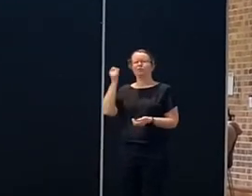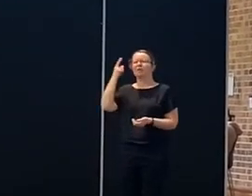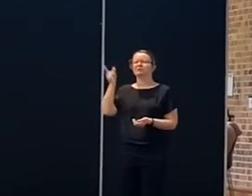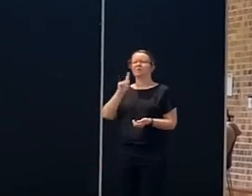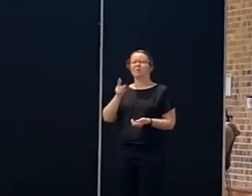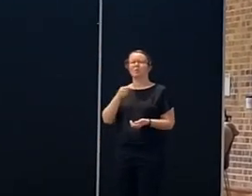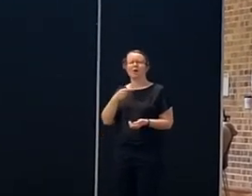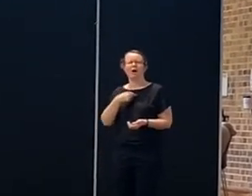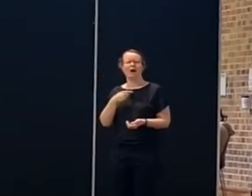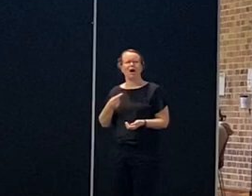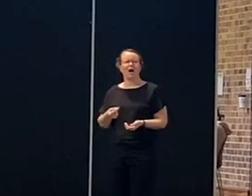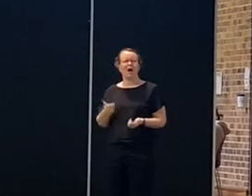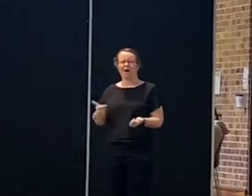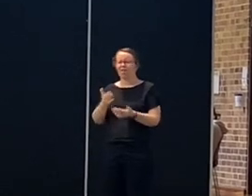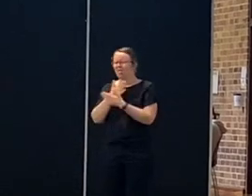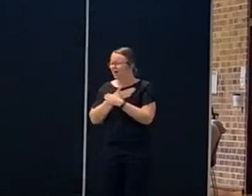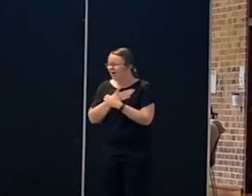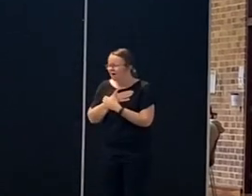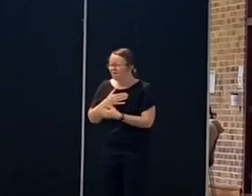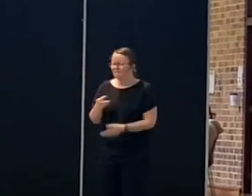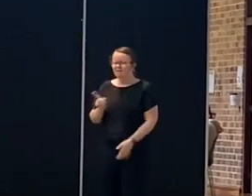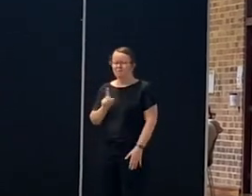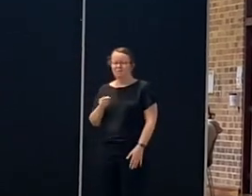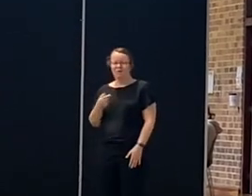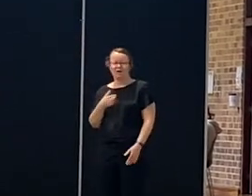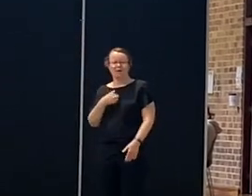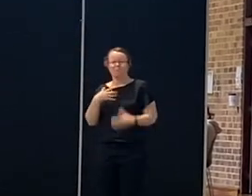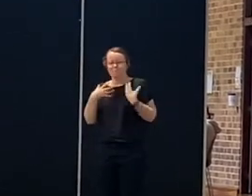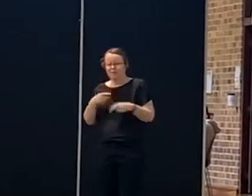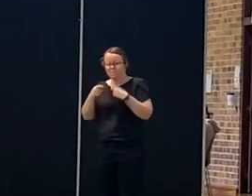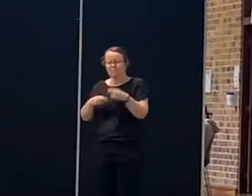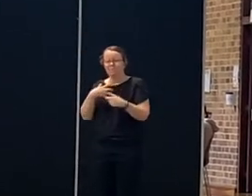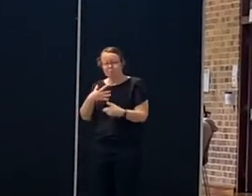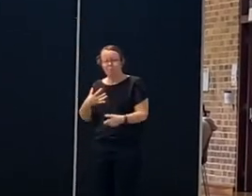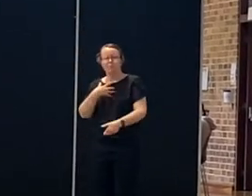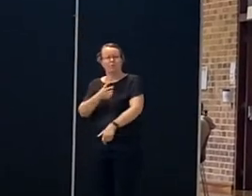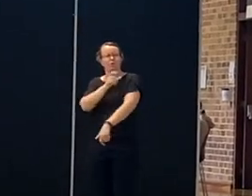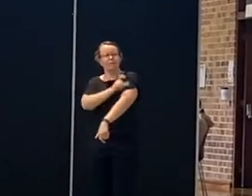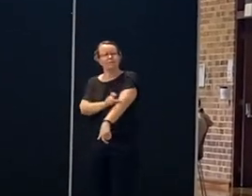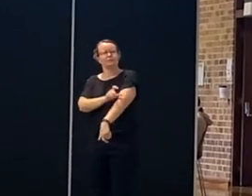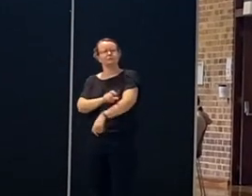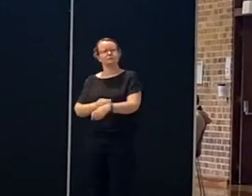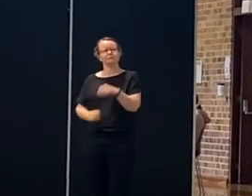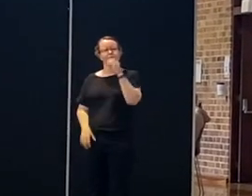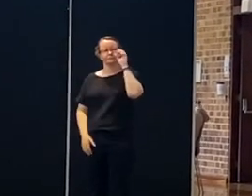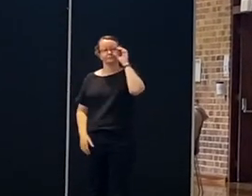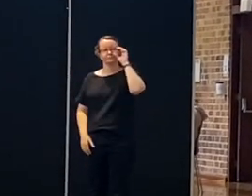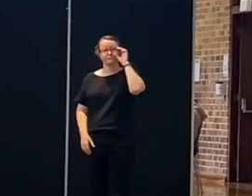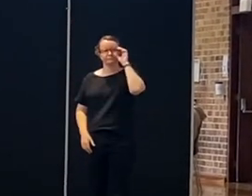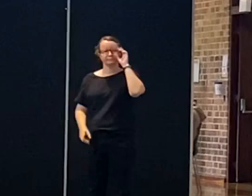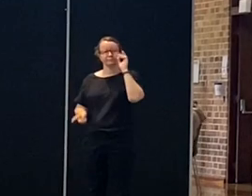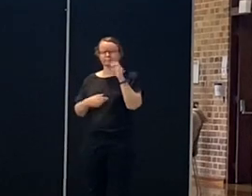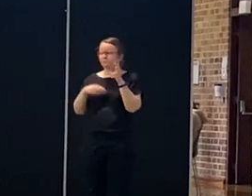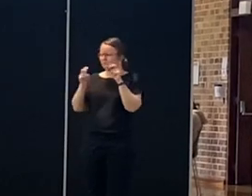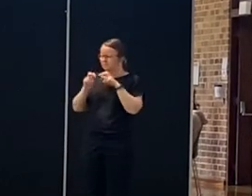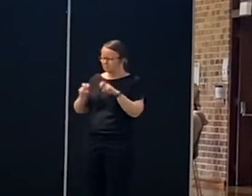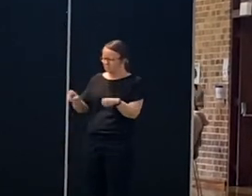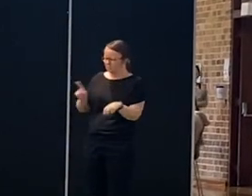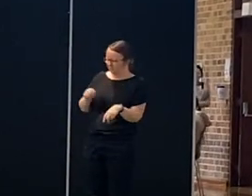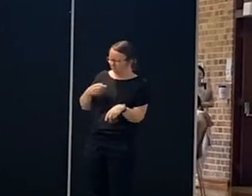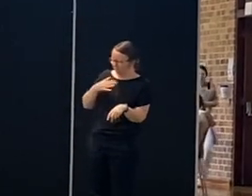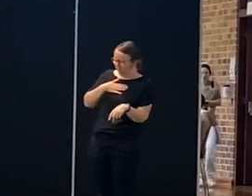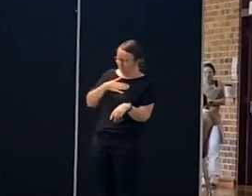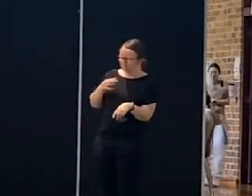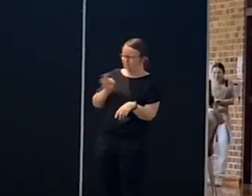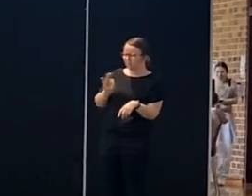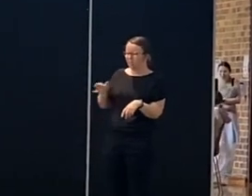about, what I liked and what I didn't. And I started becoming confident, more and more confident. And what happened after exploring my likes and dislikes, I discovered a